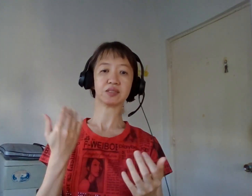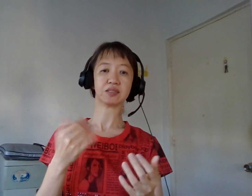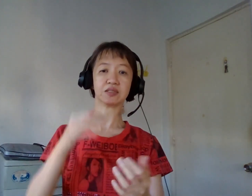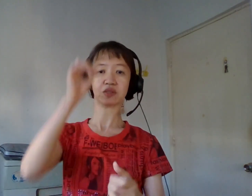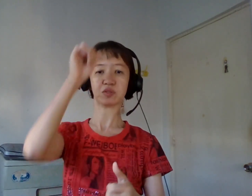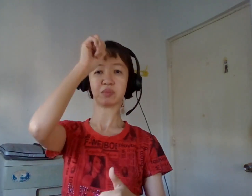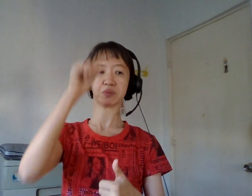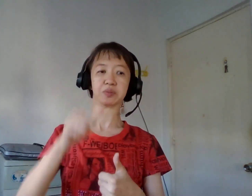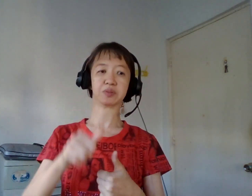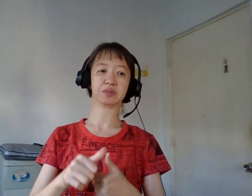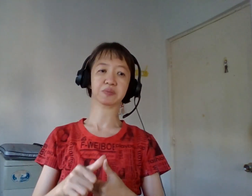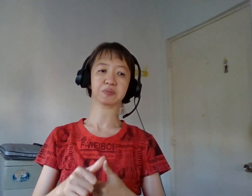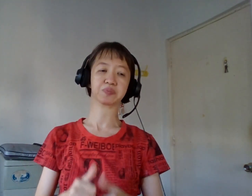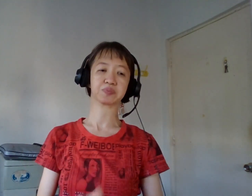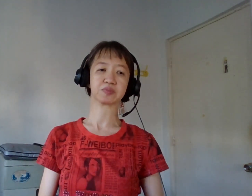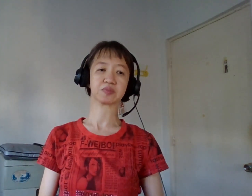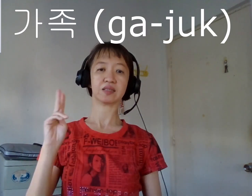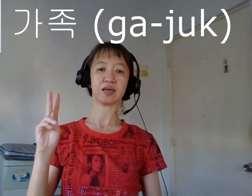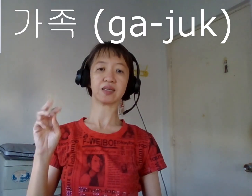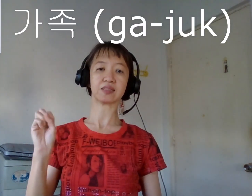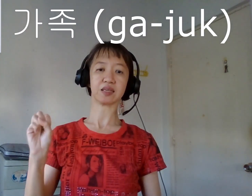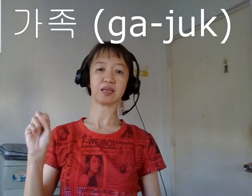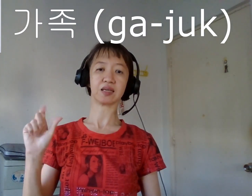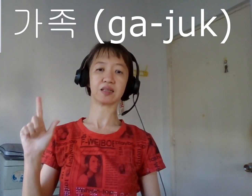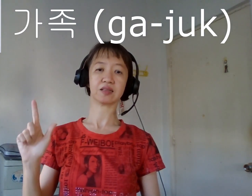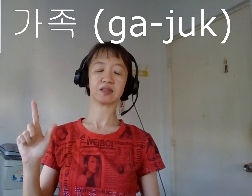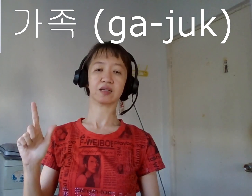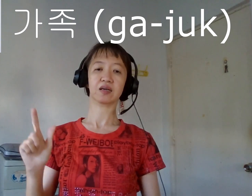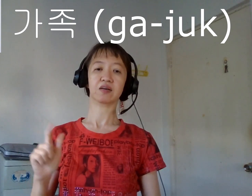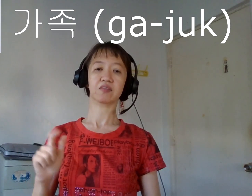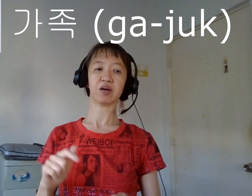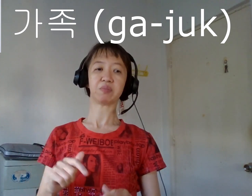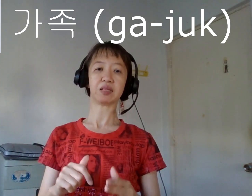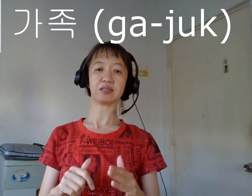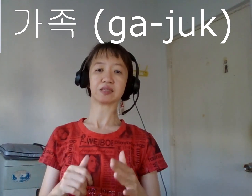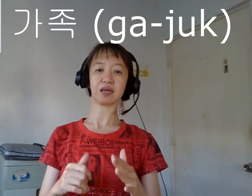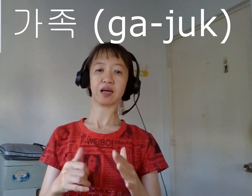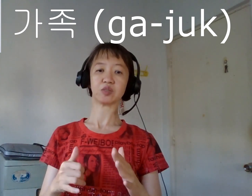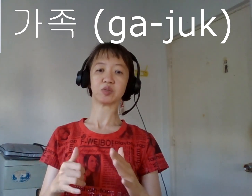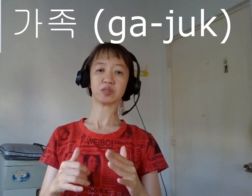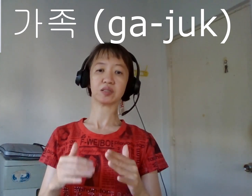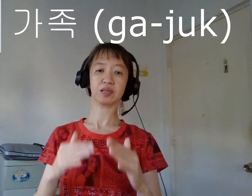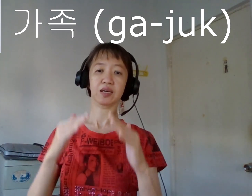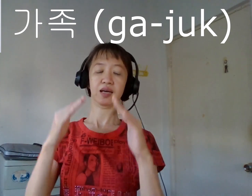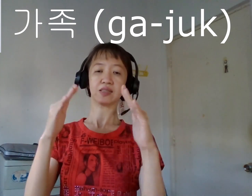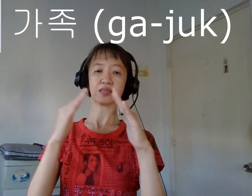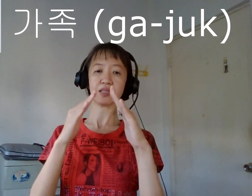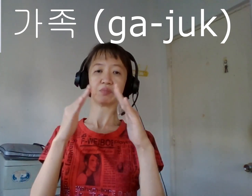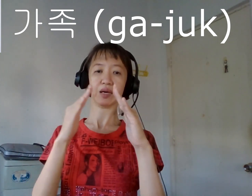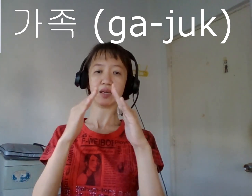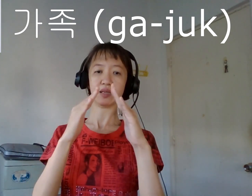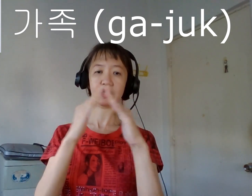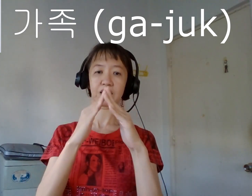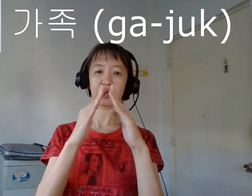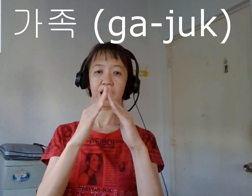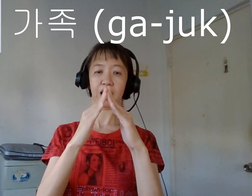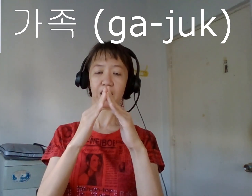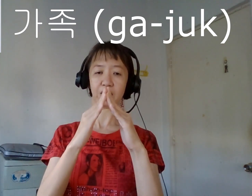easy to remember. In KSL, family is kajuk. It's signed by a